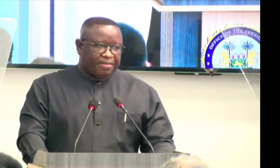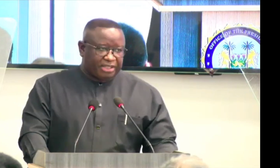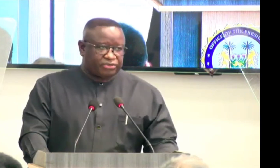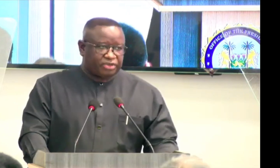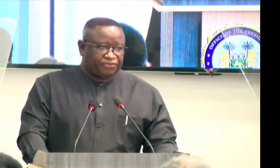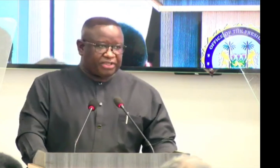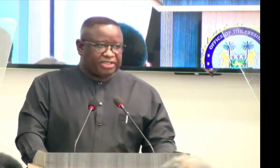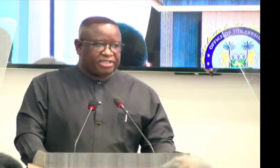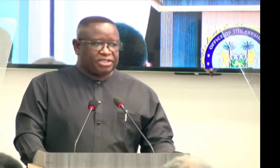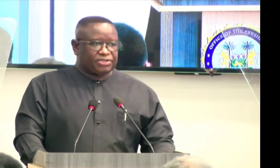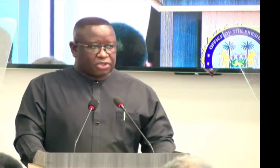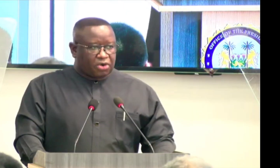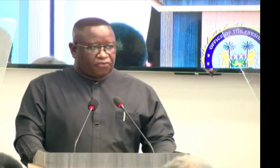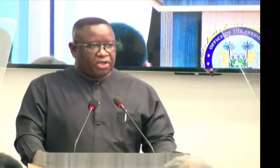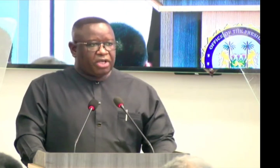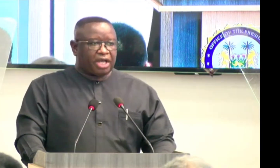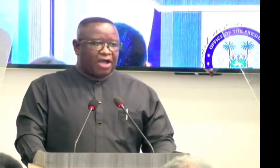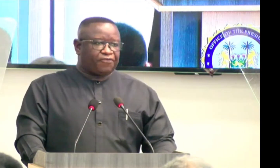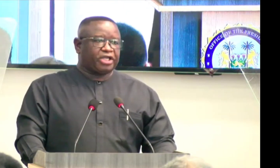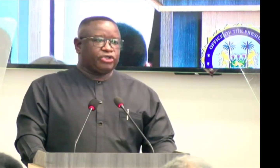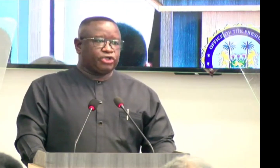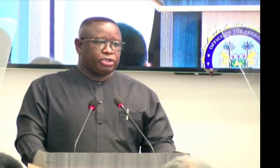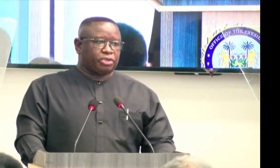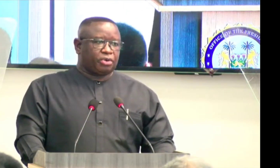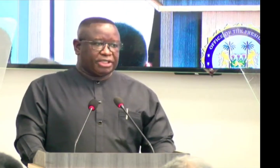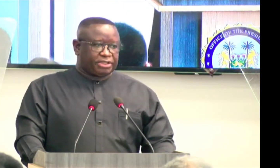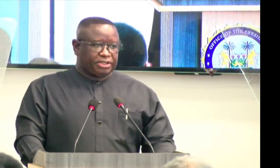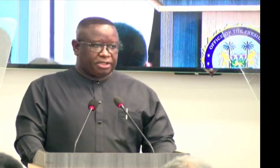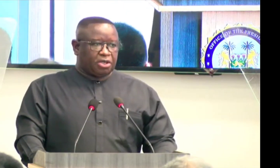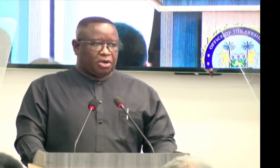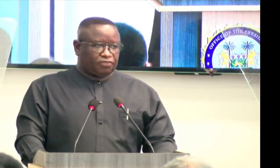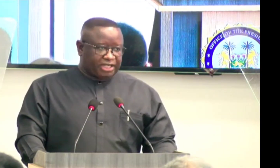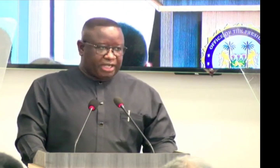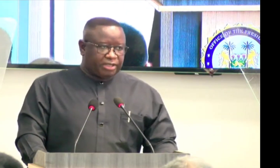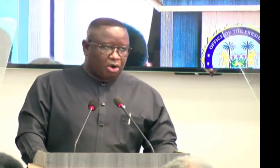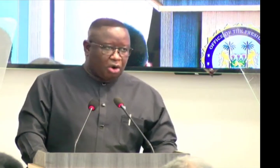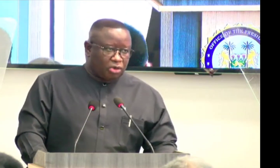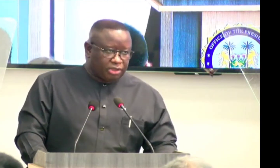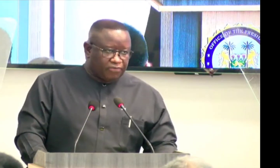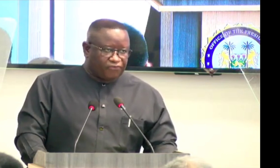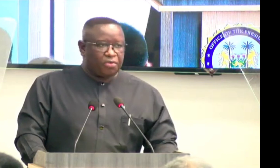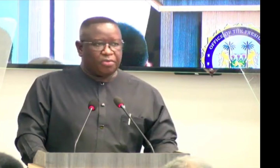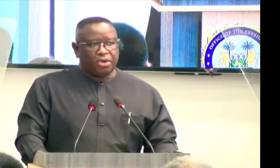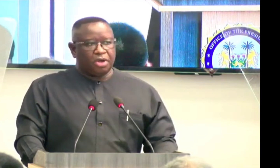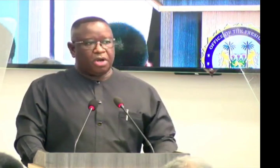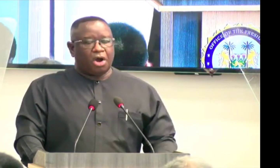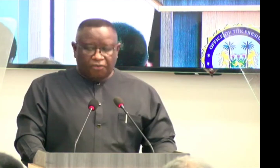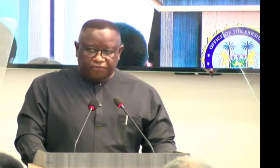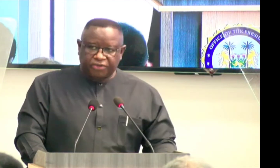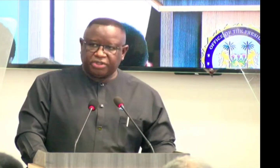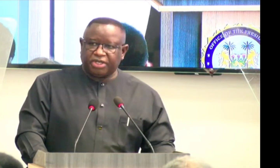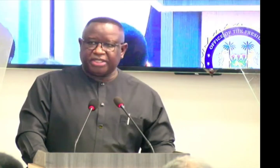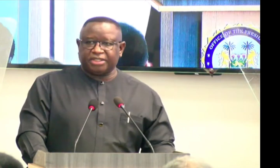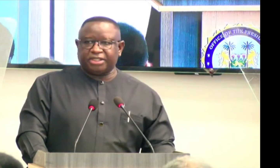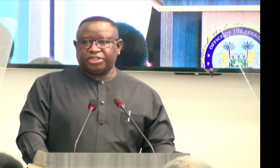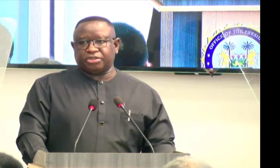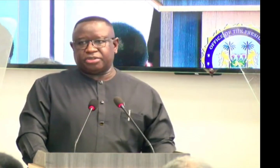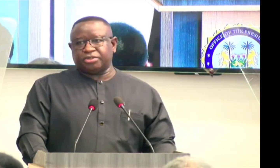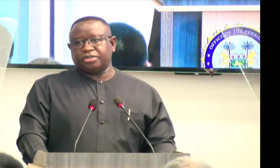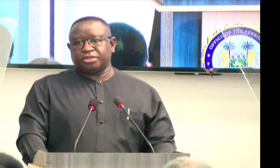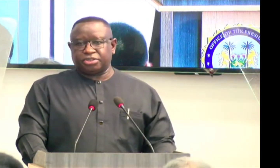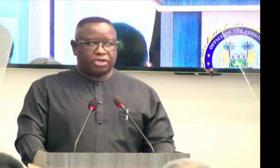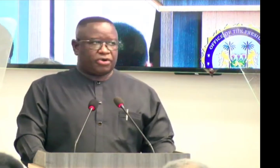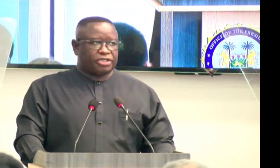the permanent representatives of the African Union Committee of 10 on the reform of the United